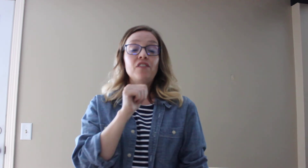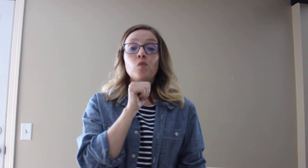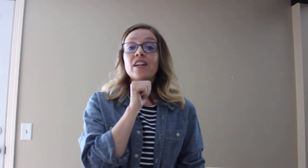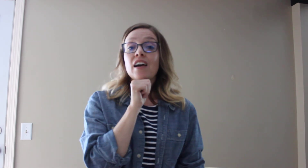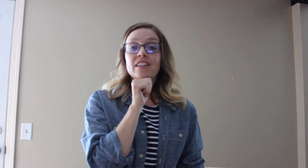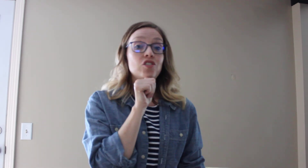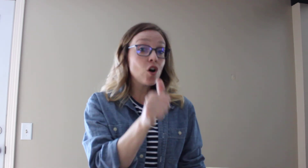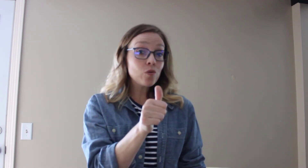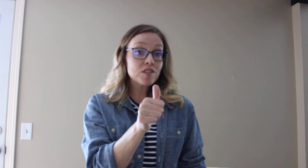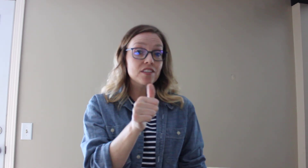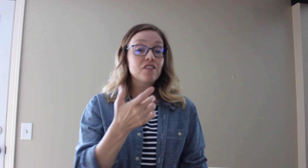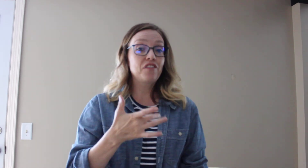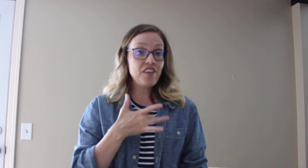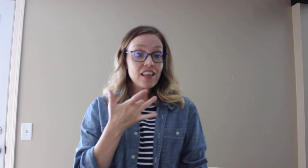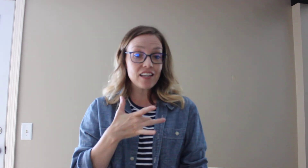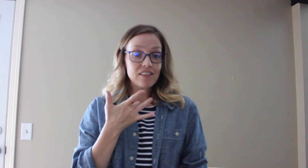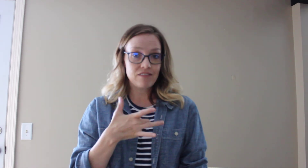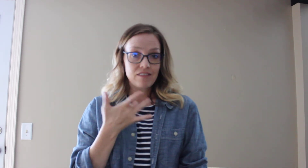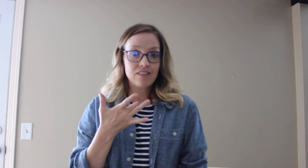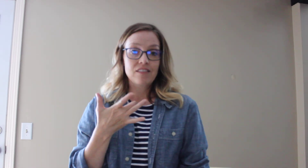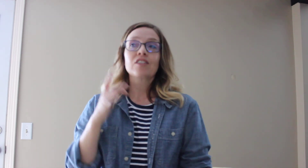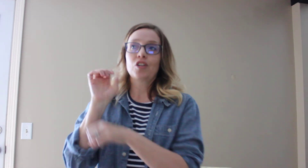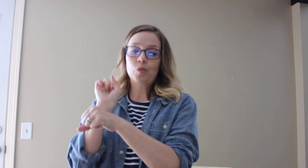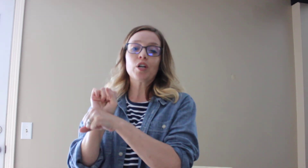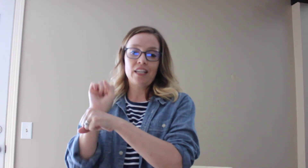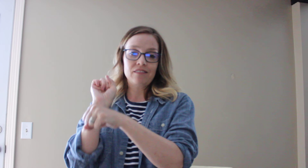when I don't feel it, you're working.